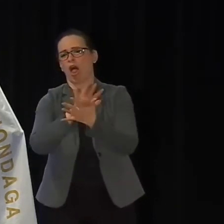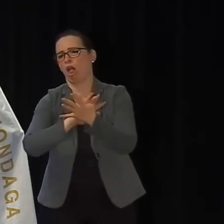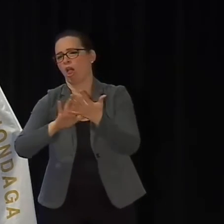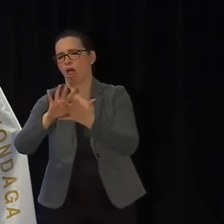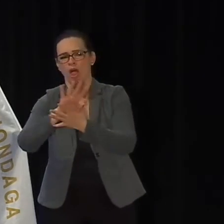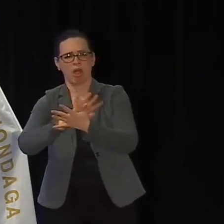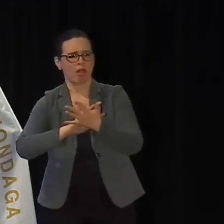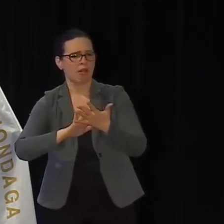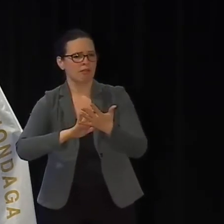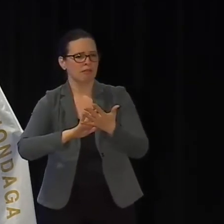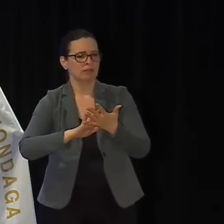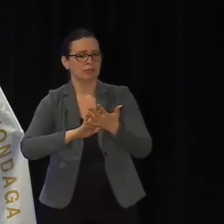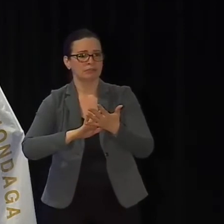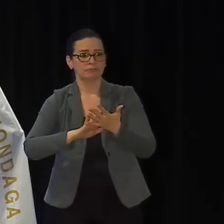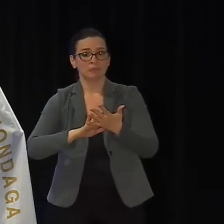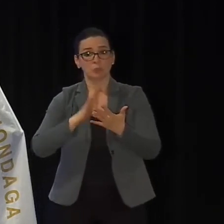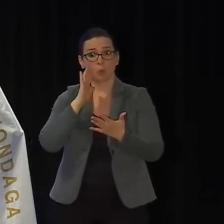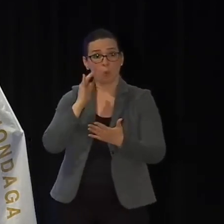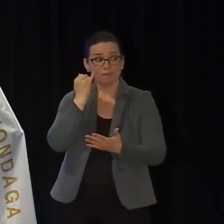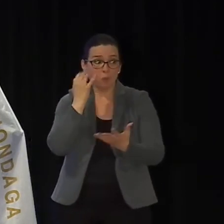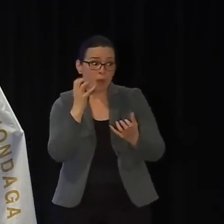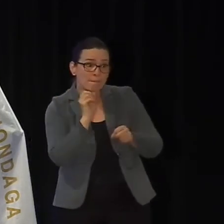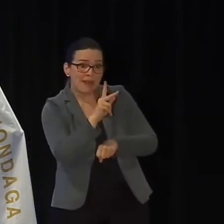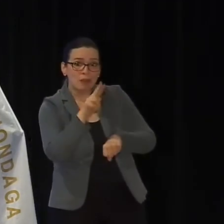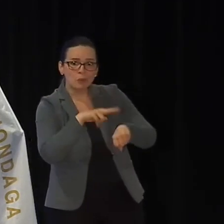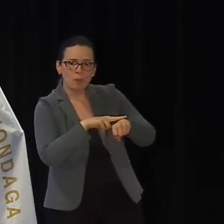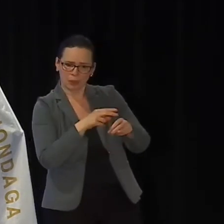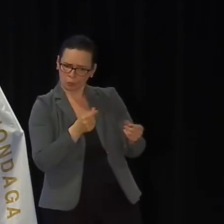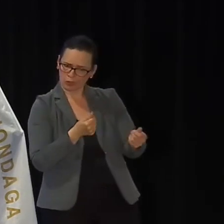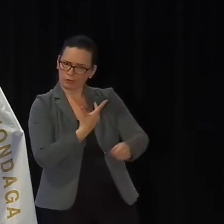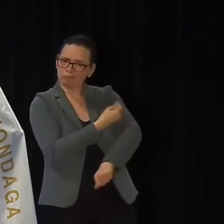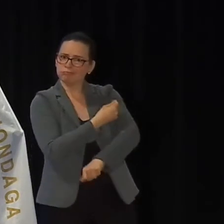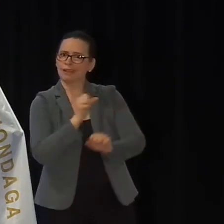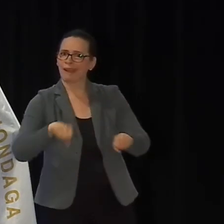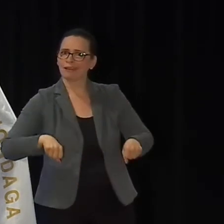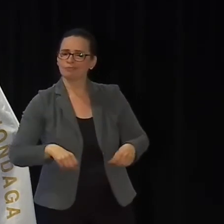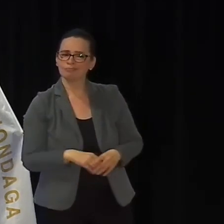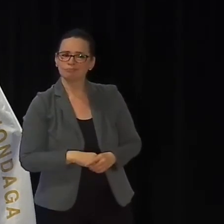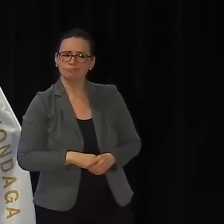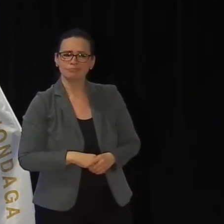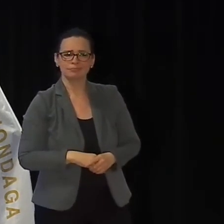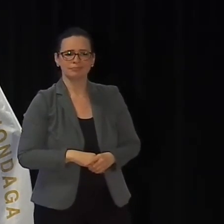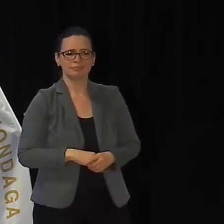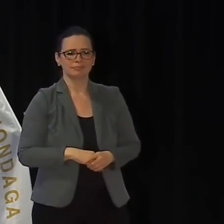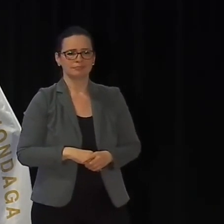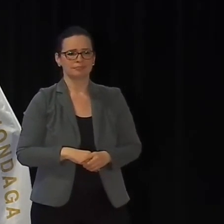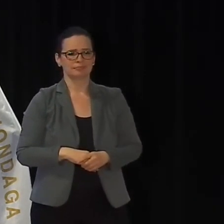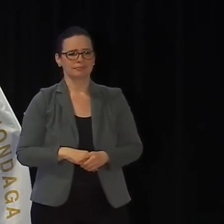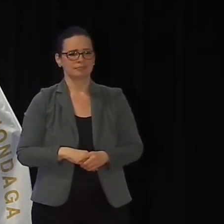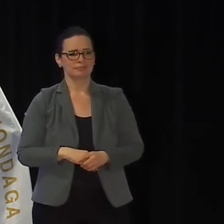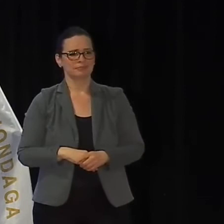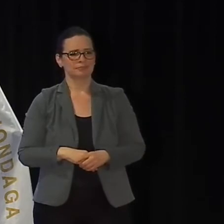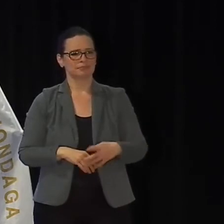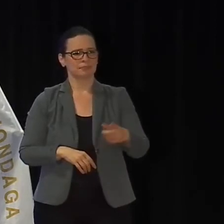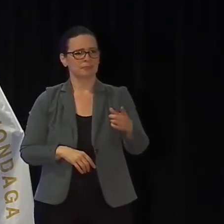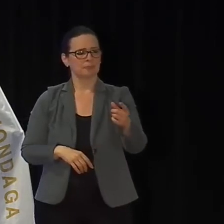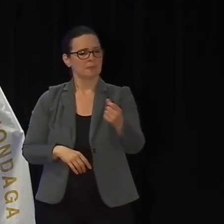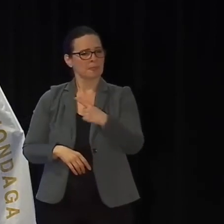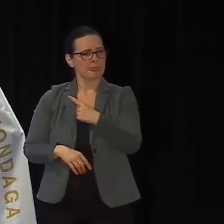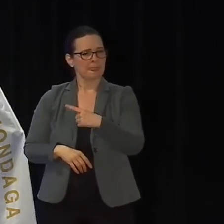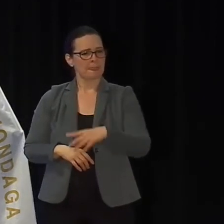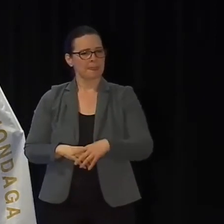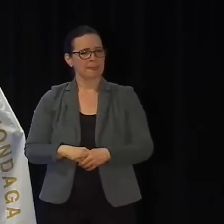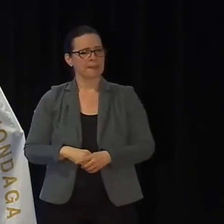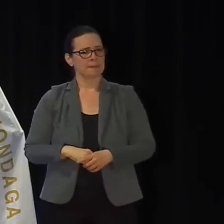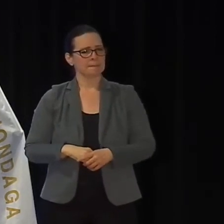get it done. We've asked the state for a reasoning or data to show why restaurants and bars still have